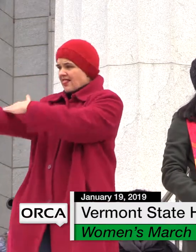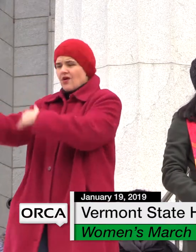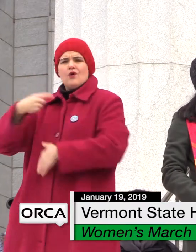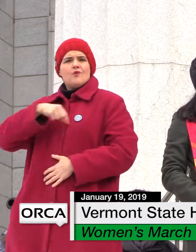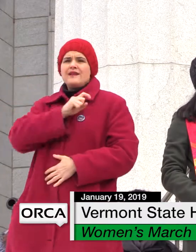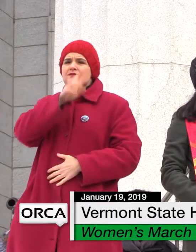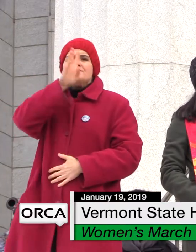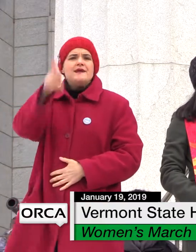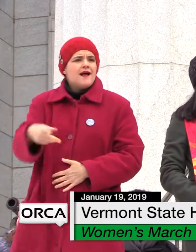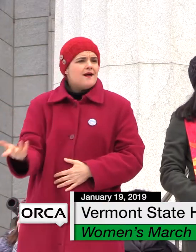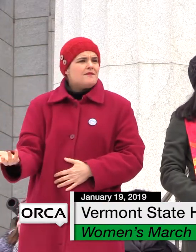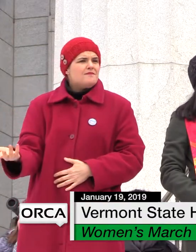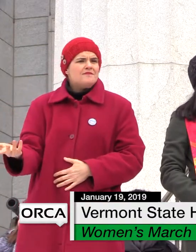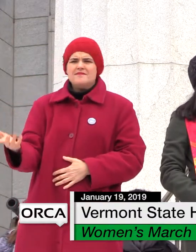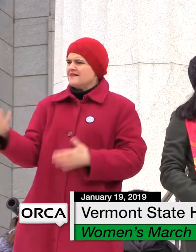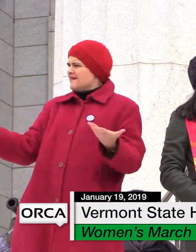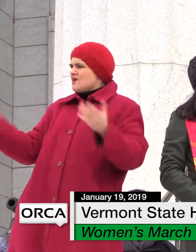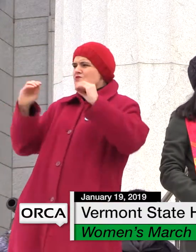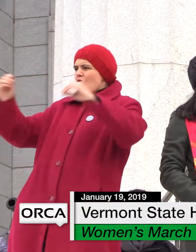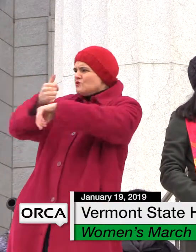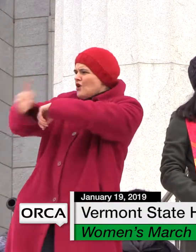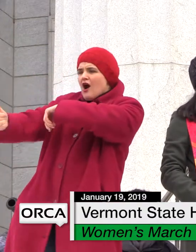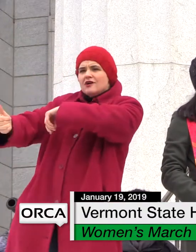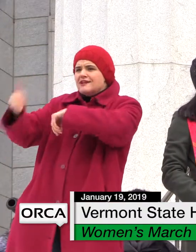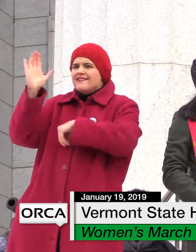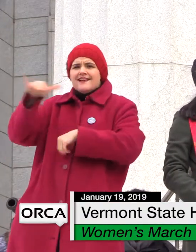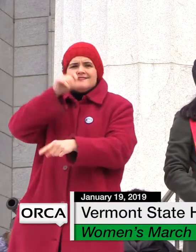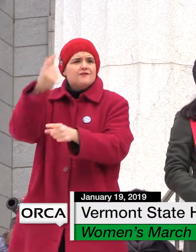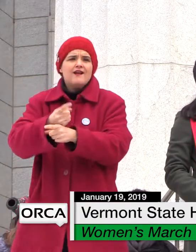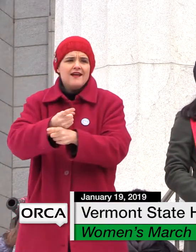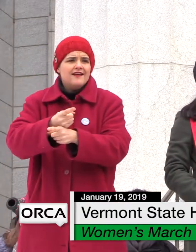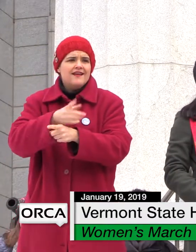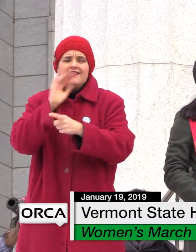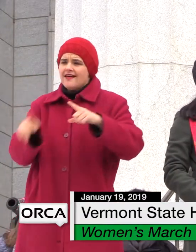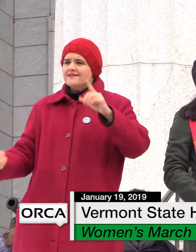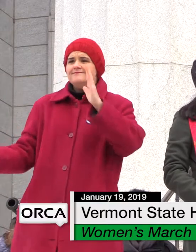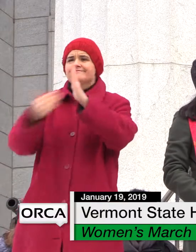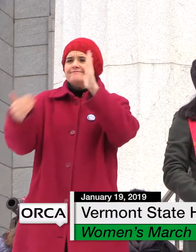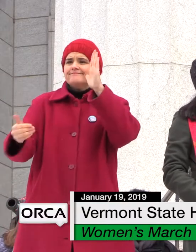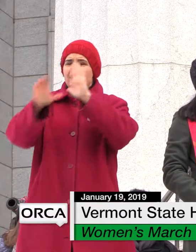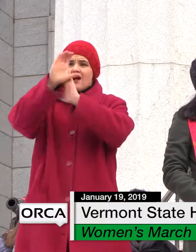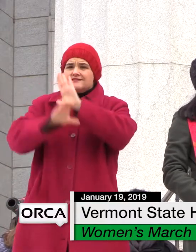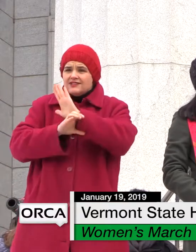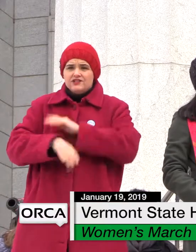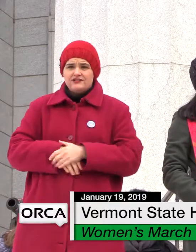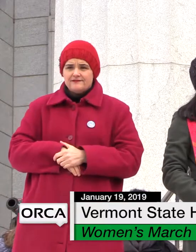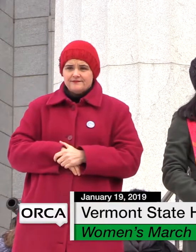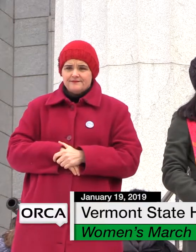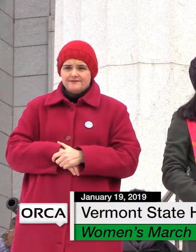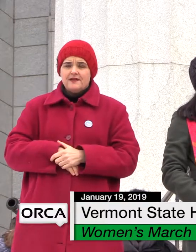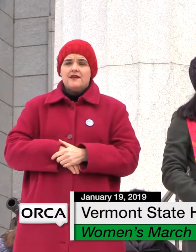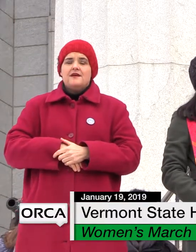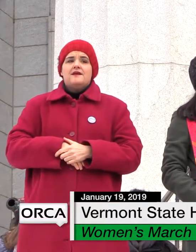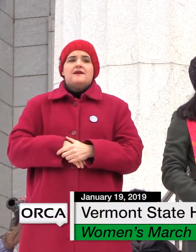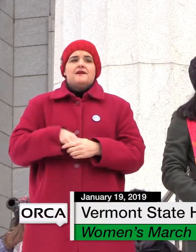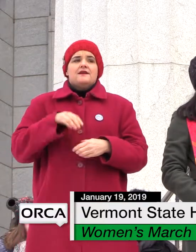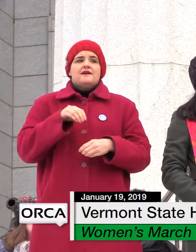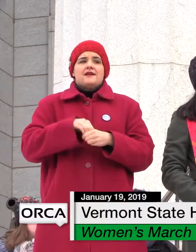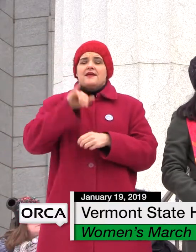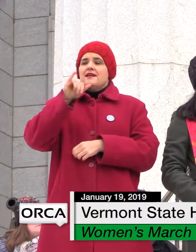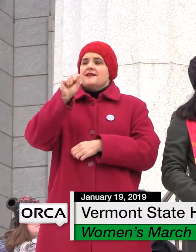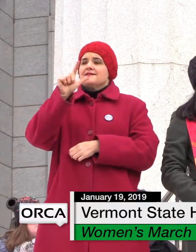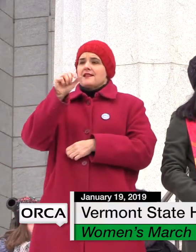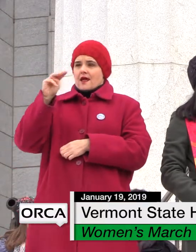without charges against the Constitution. In Islam, there is a hadith that says, none